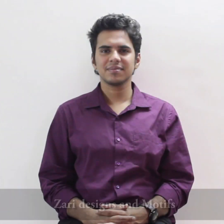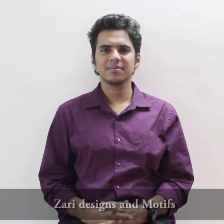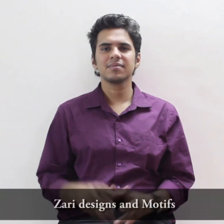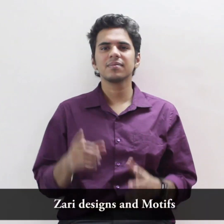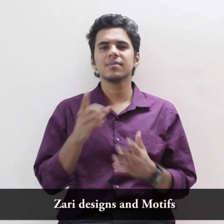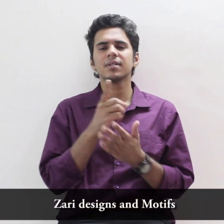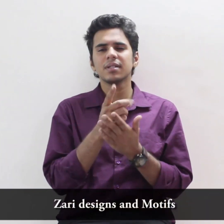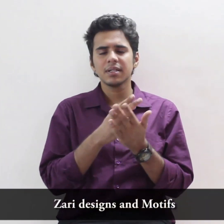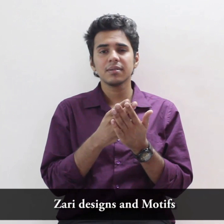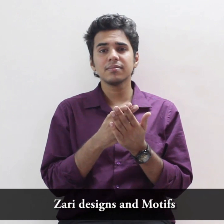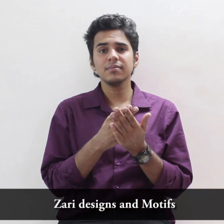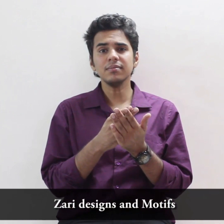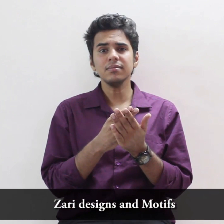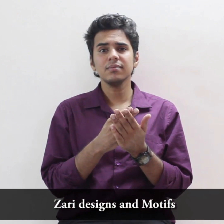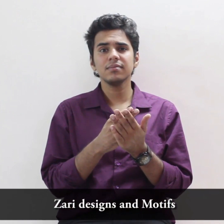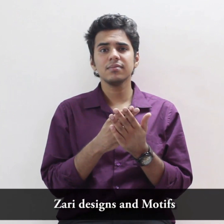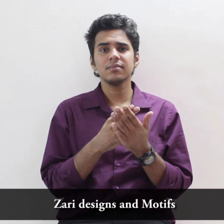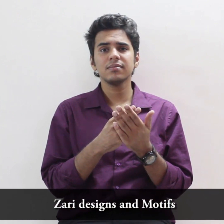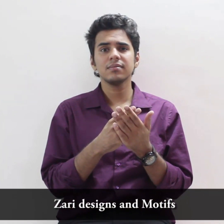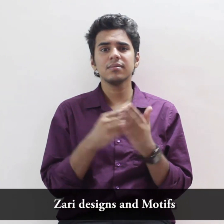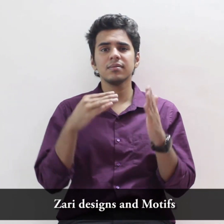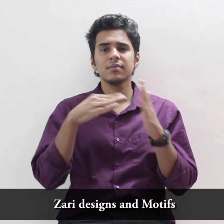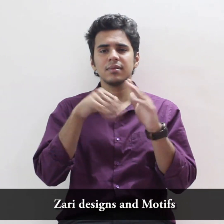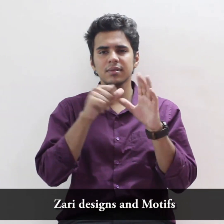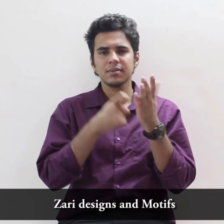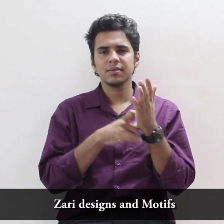Zari design and motifs.